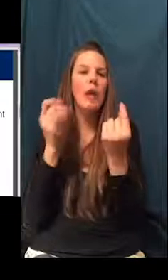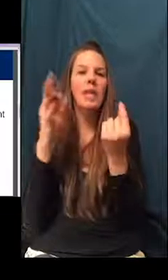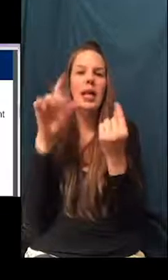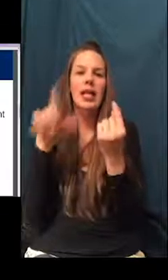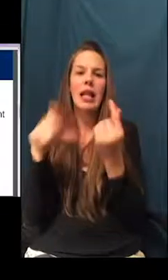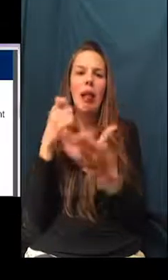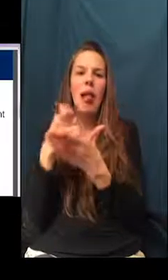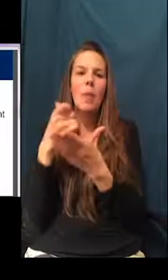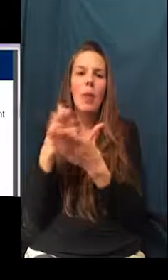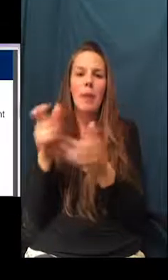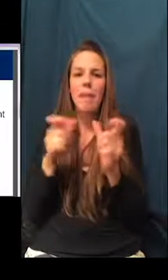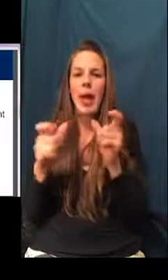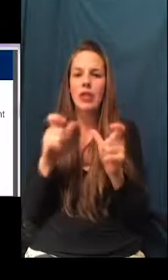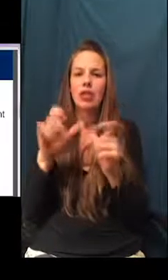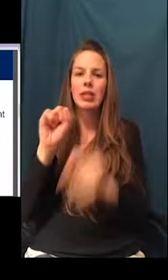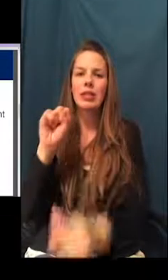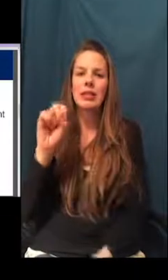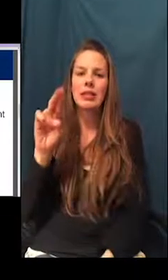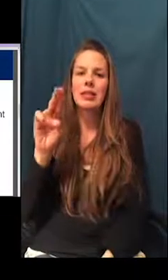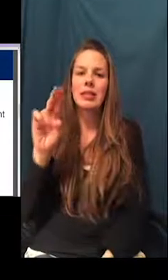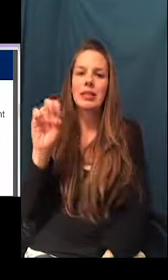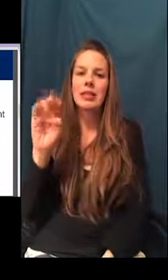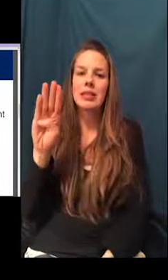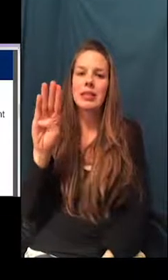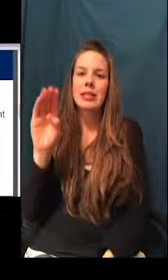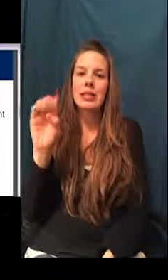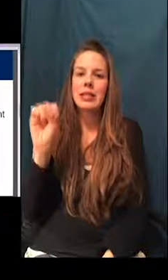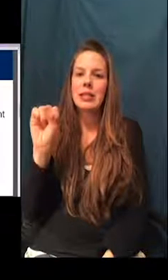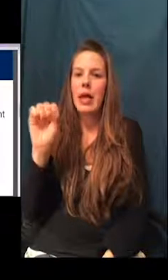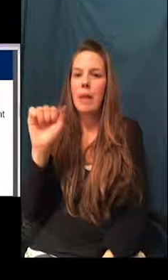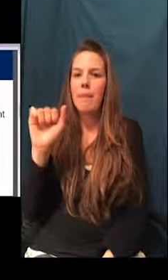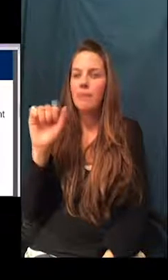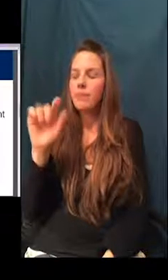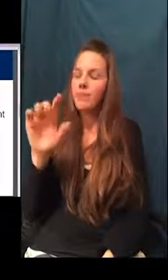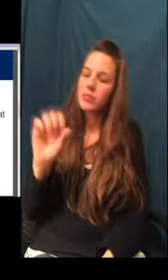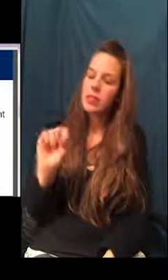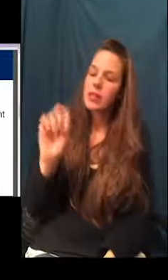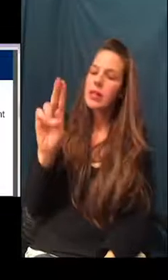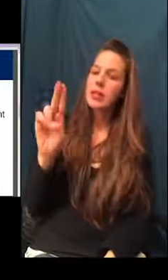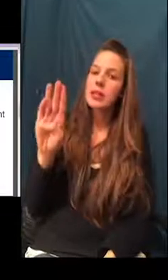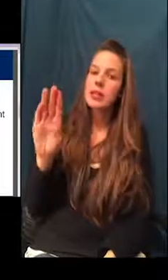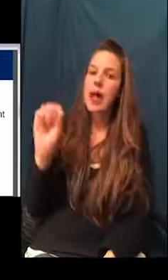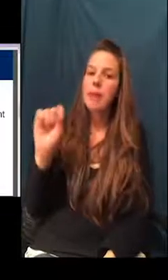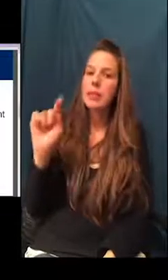need help with managing substance use or addiction? What resources